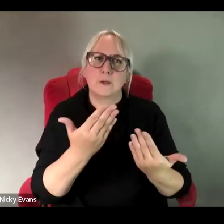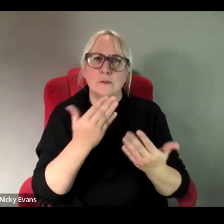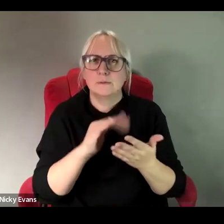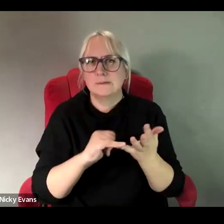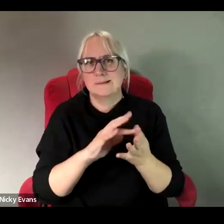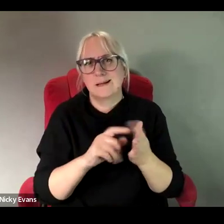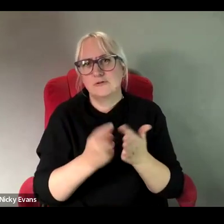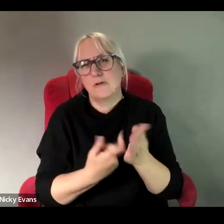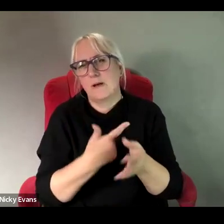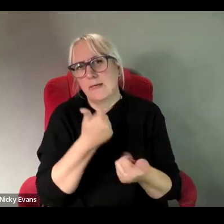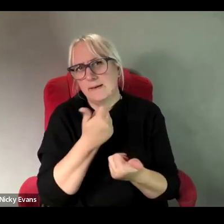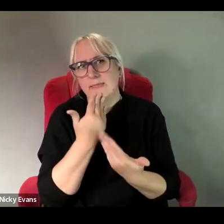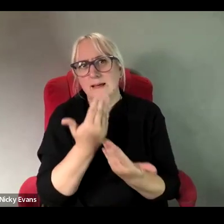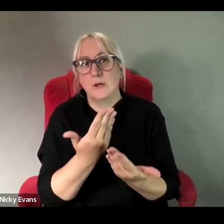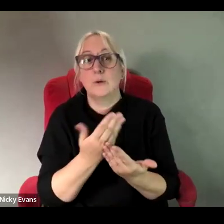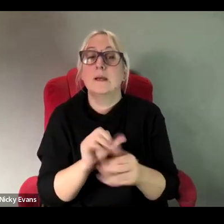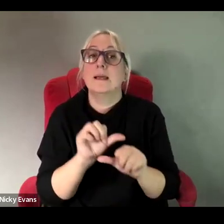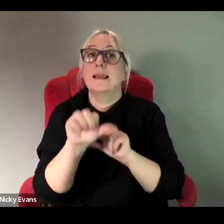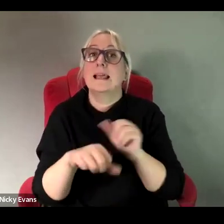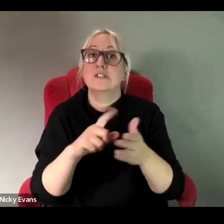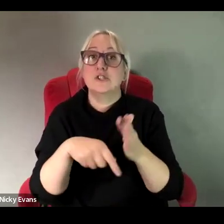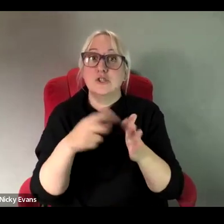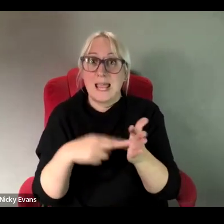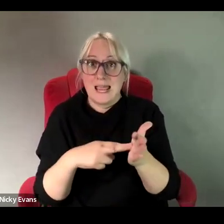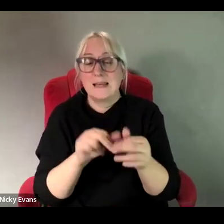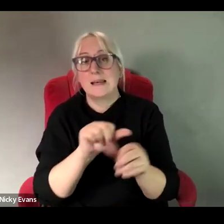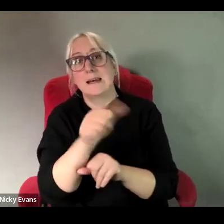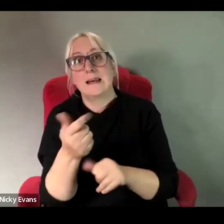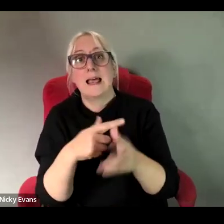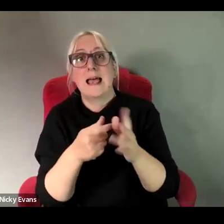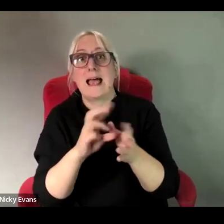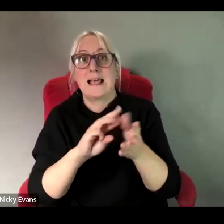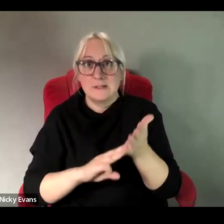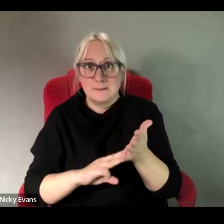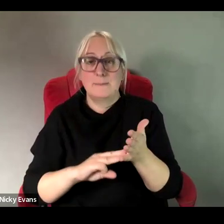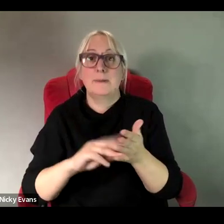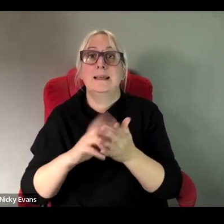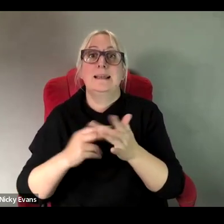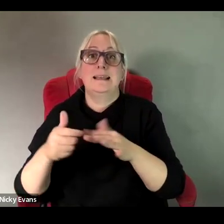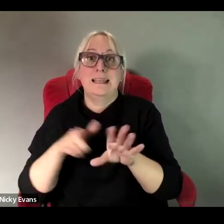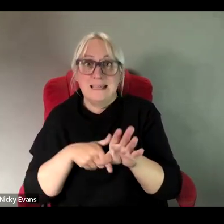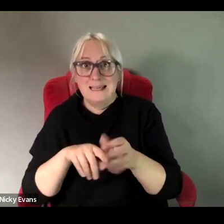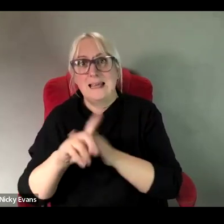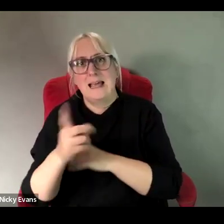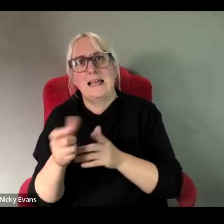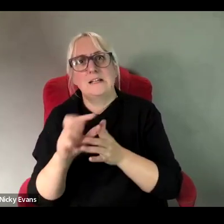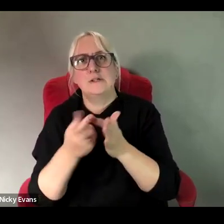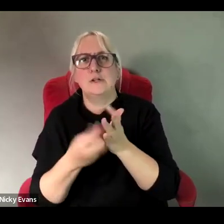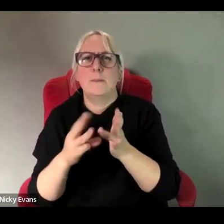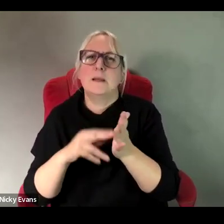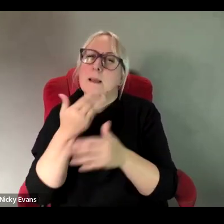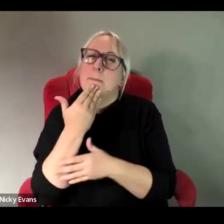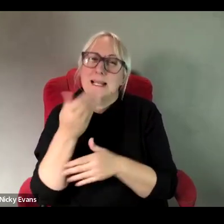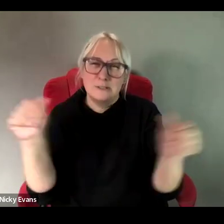that. Right, we've got Jen, Adam, Nikki, and Dermot, and I'm going to have to ask you to really now keep it really, really